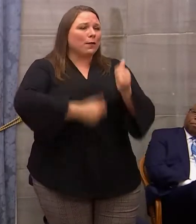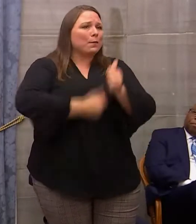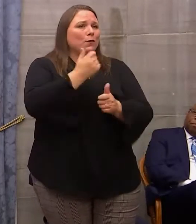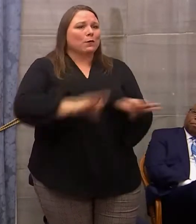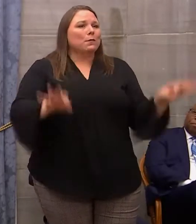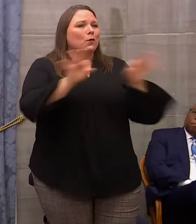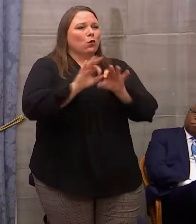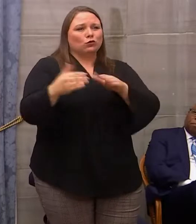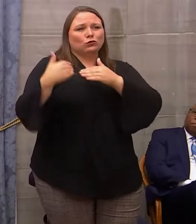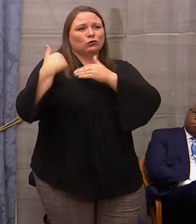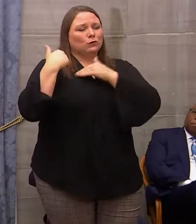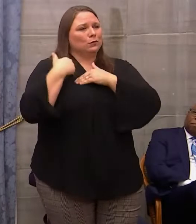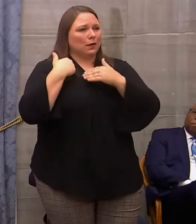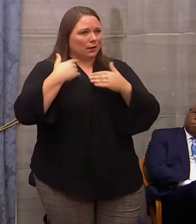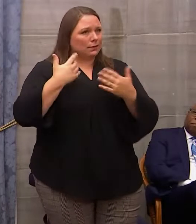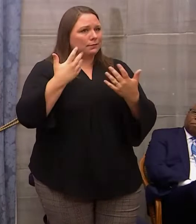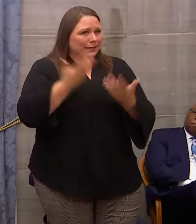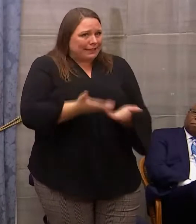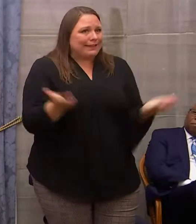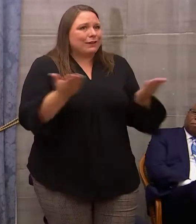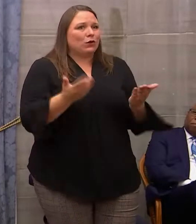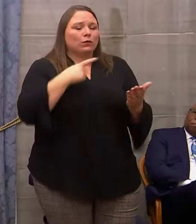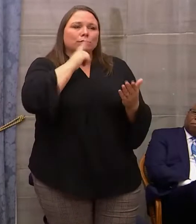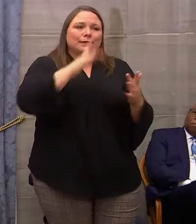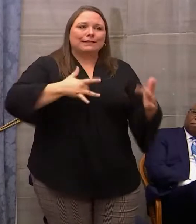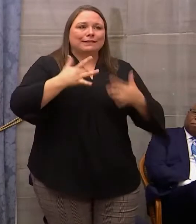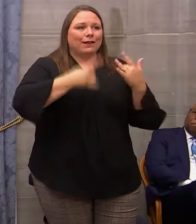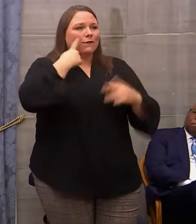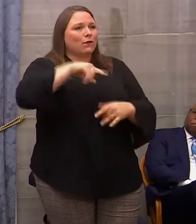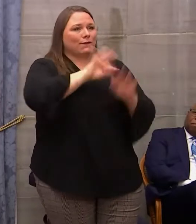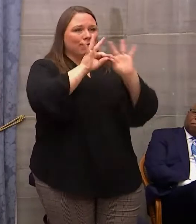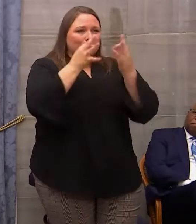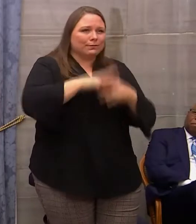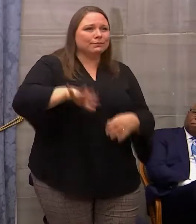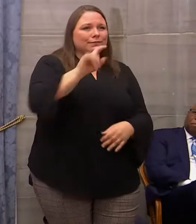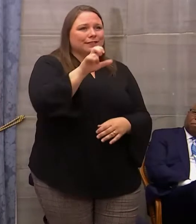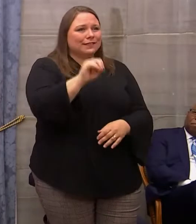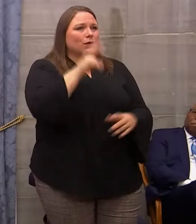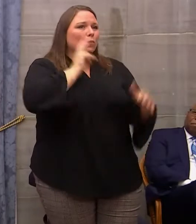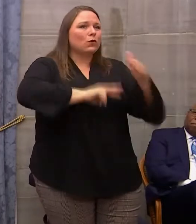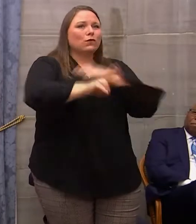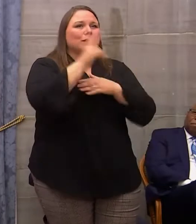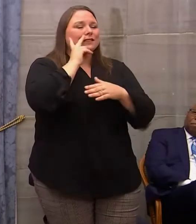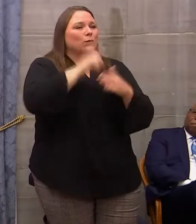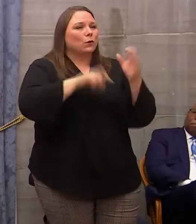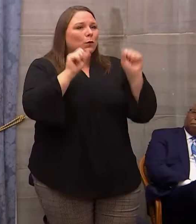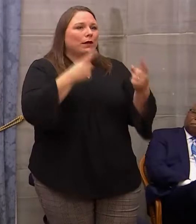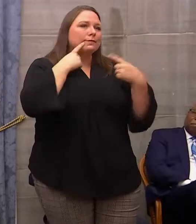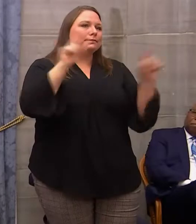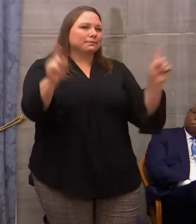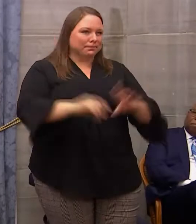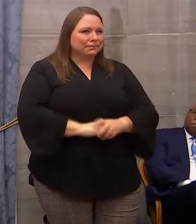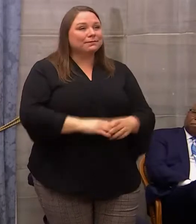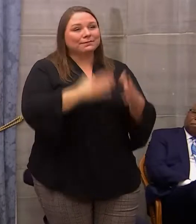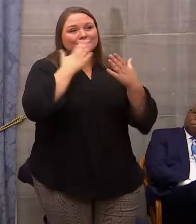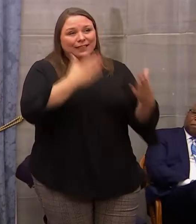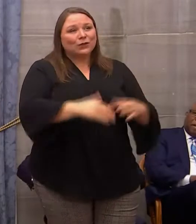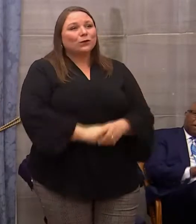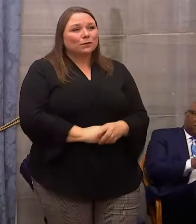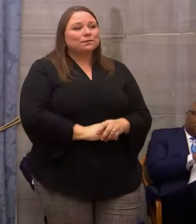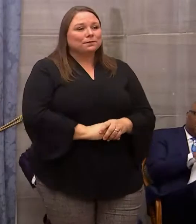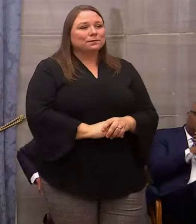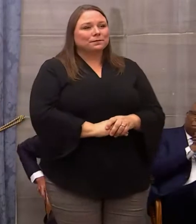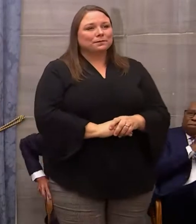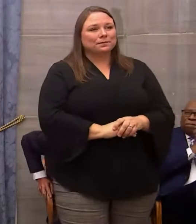important jobs that exist. I'm very excited for our families of Tennessee, and I look forward to seeing what we're able to accomplish. Thank you.